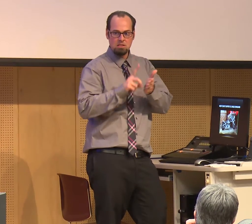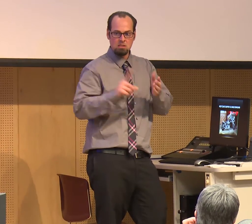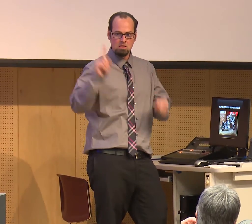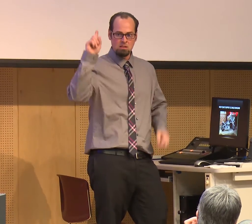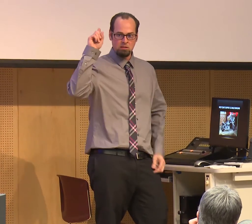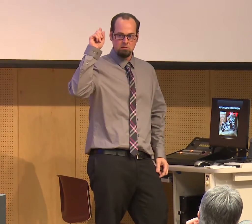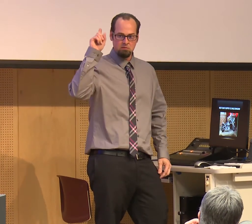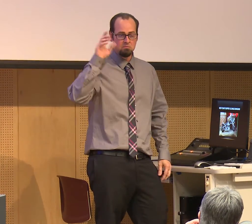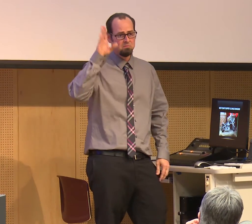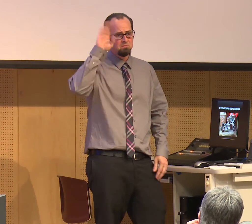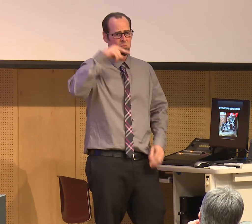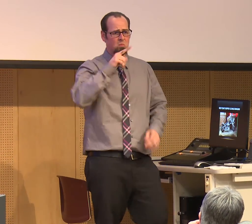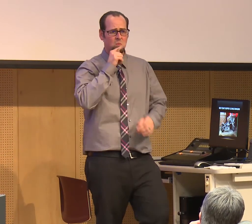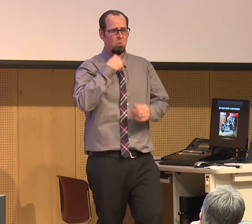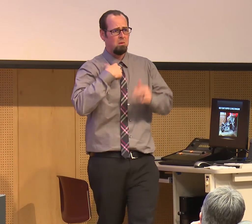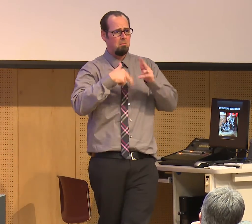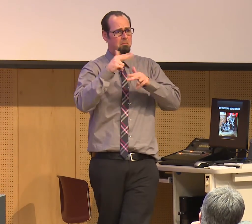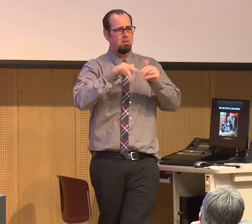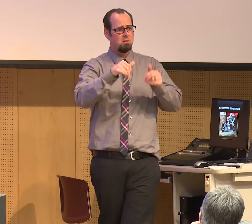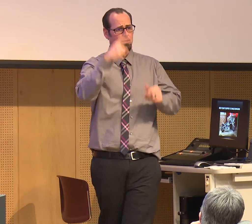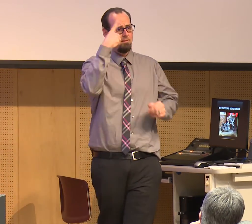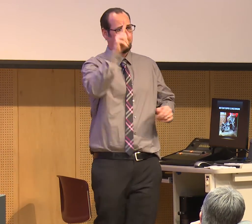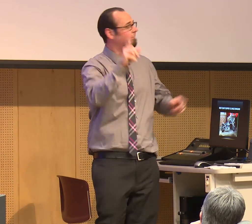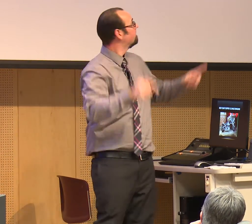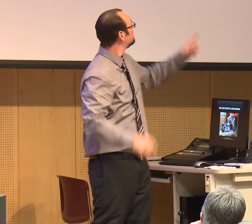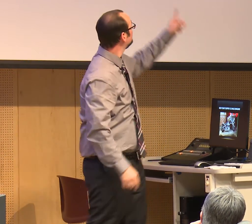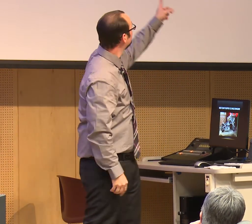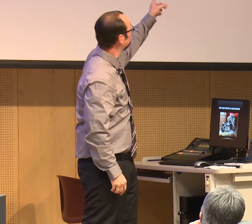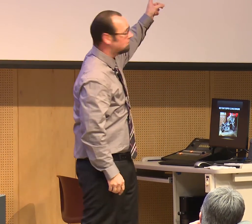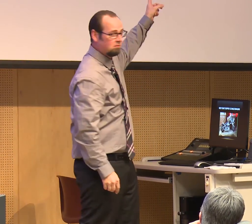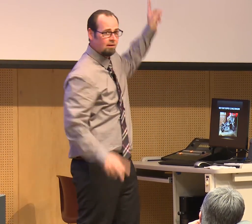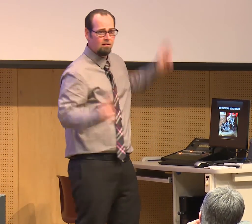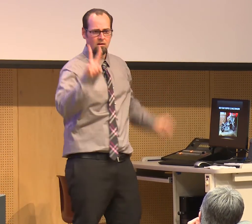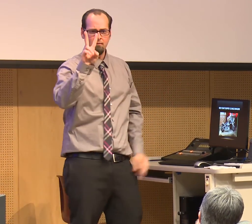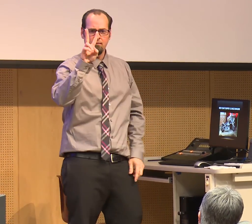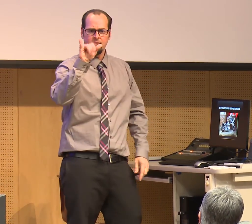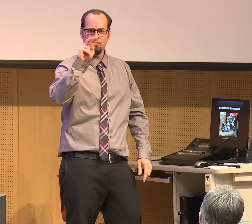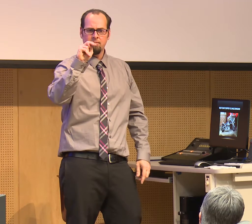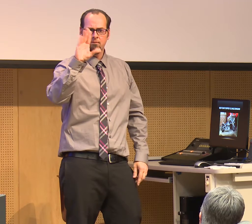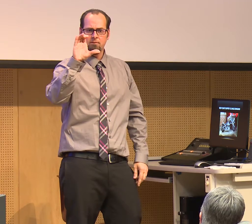These are some of the designs and some of the people for whom we built.